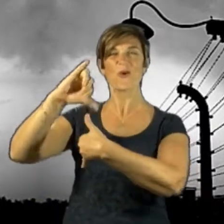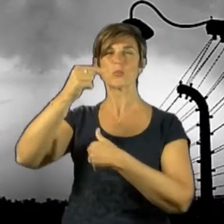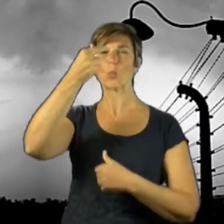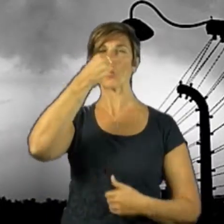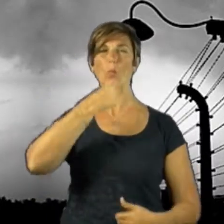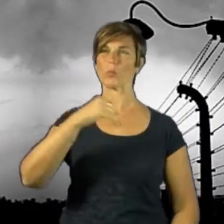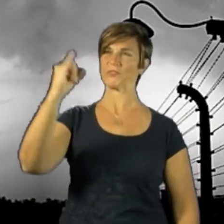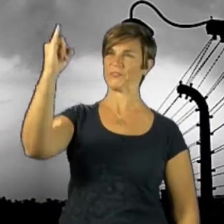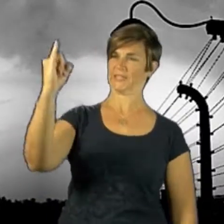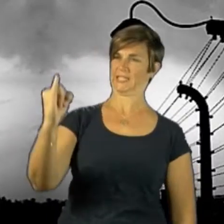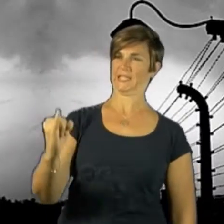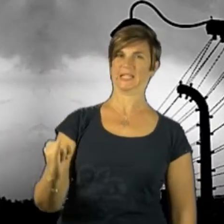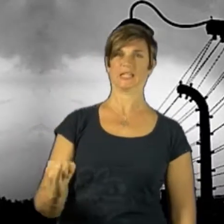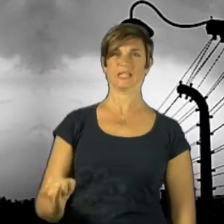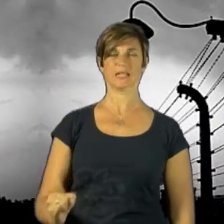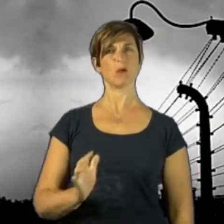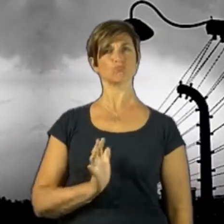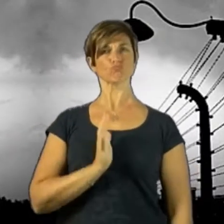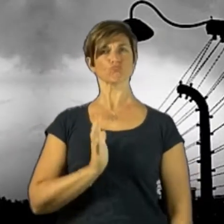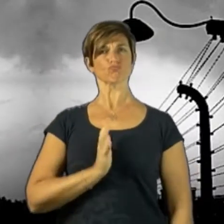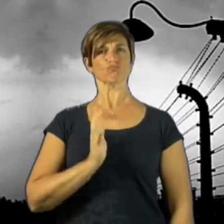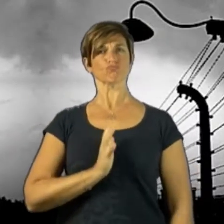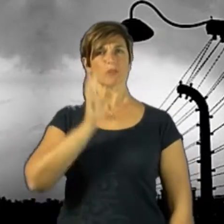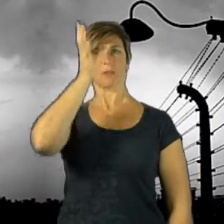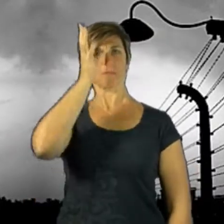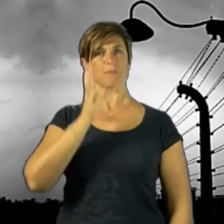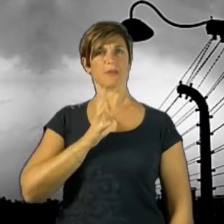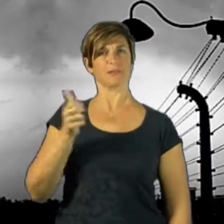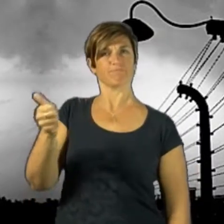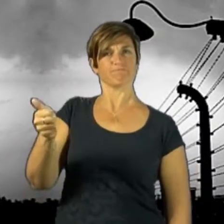He was a tall, thin, aristocratic man.